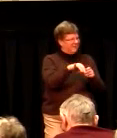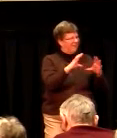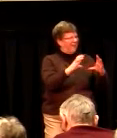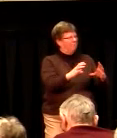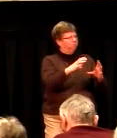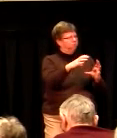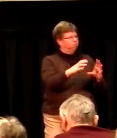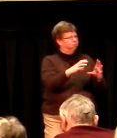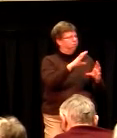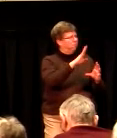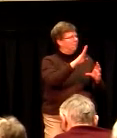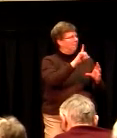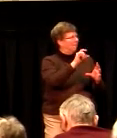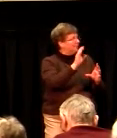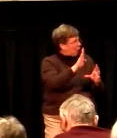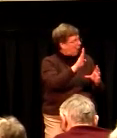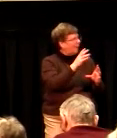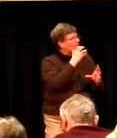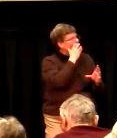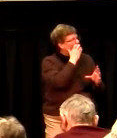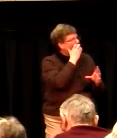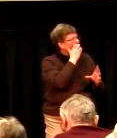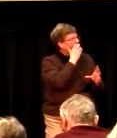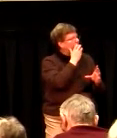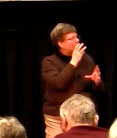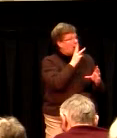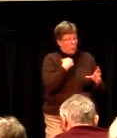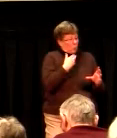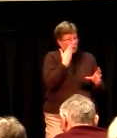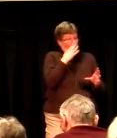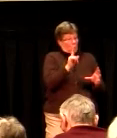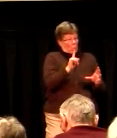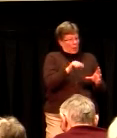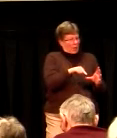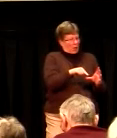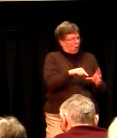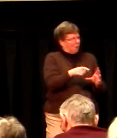there. We don't know where it came from.